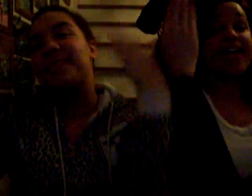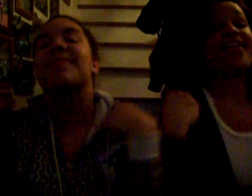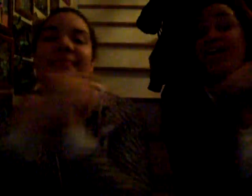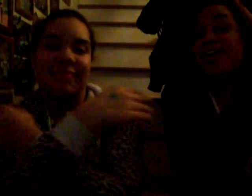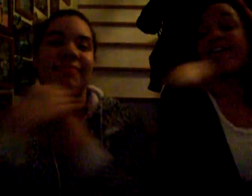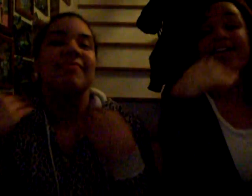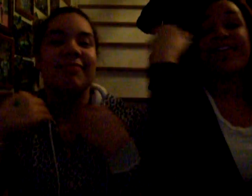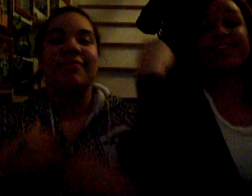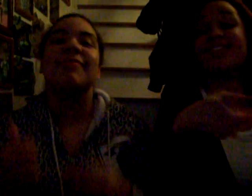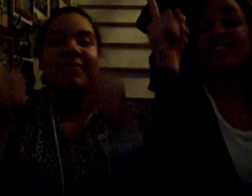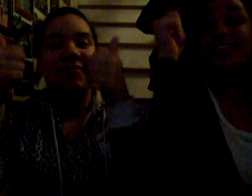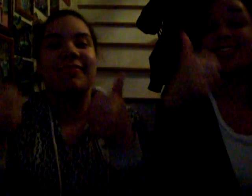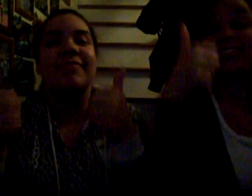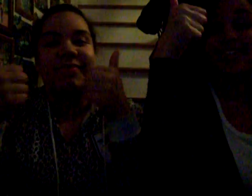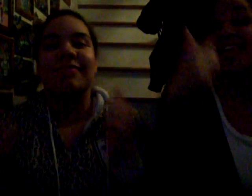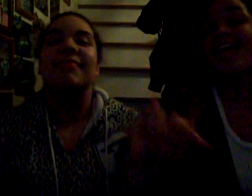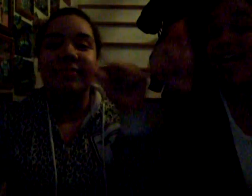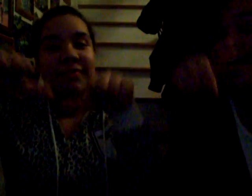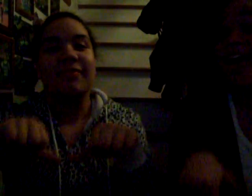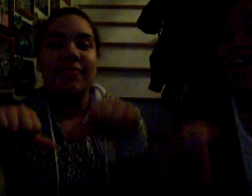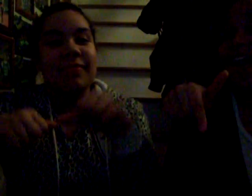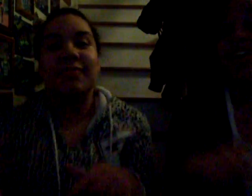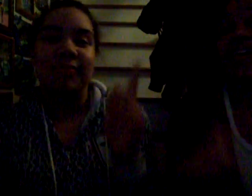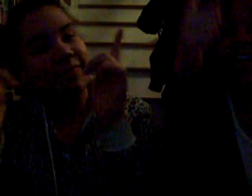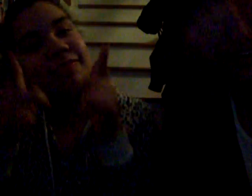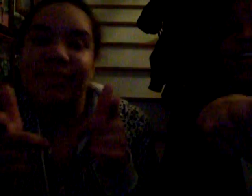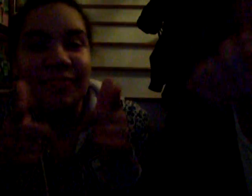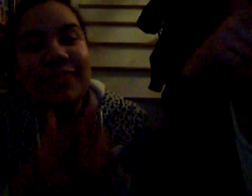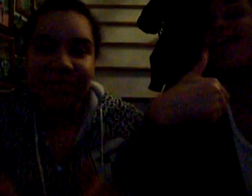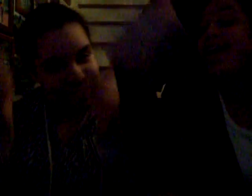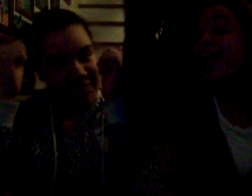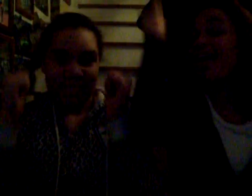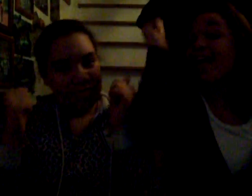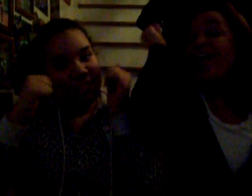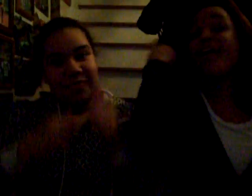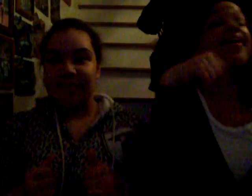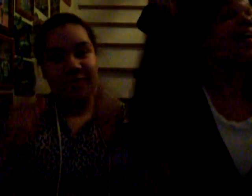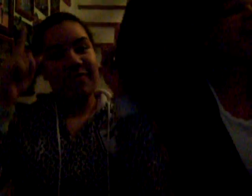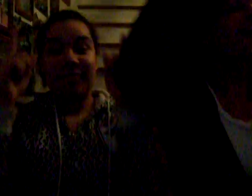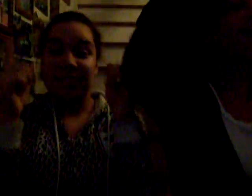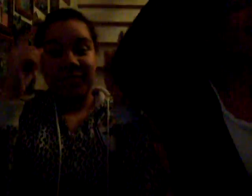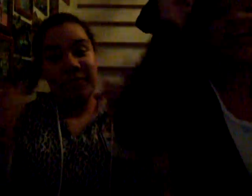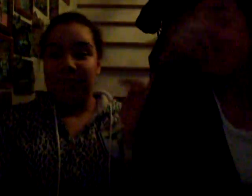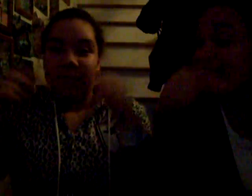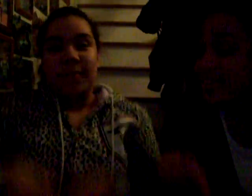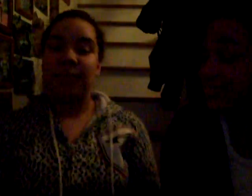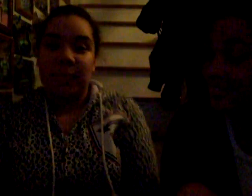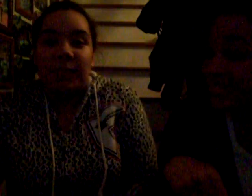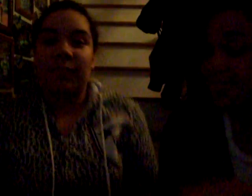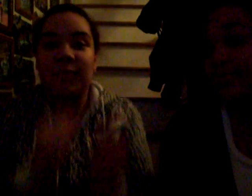then you're cold You're then you're no You're in then you're out You're up then you're down